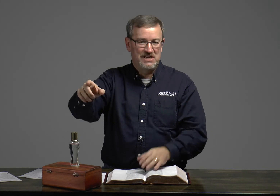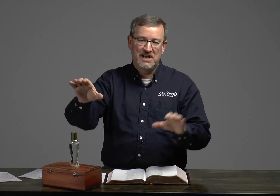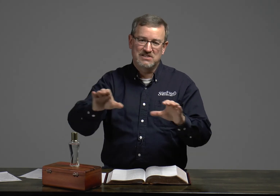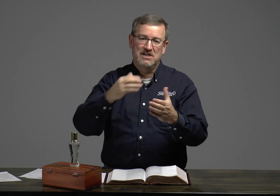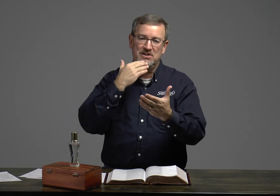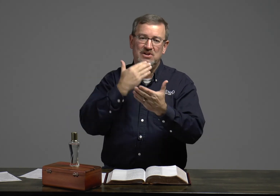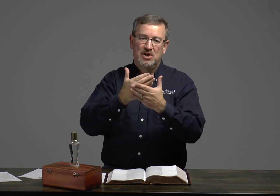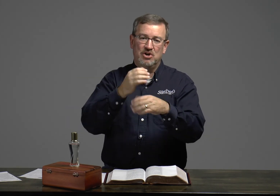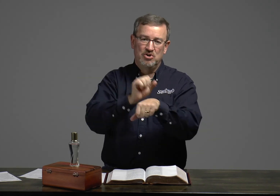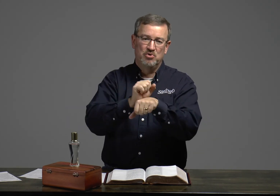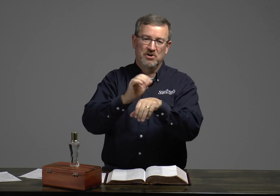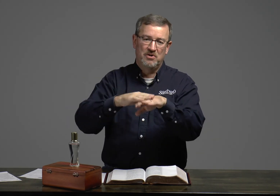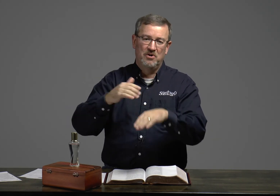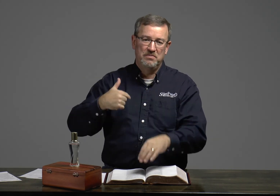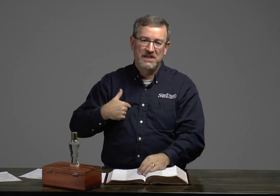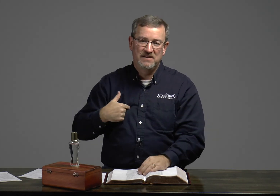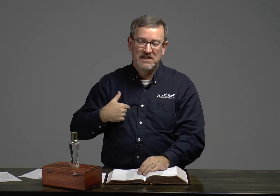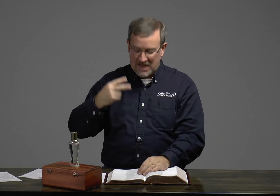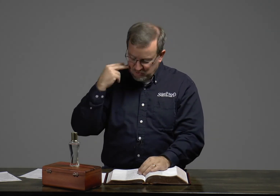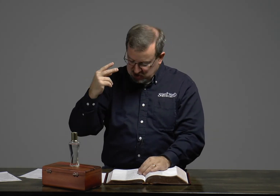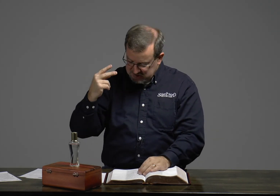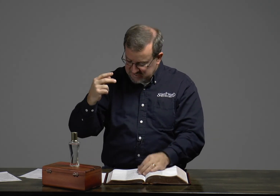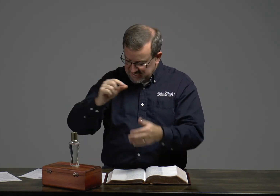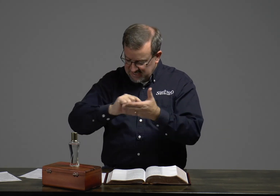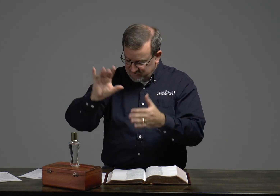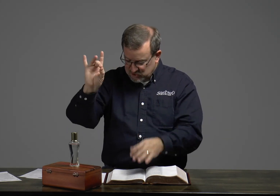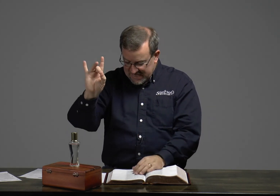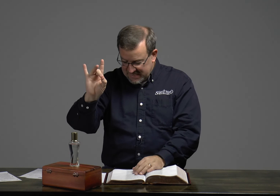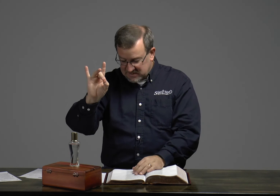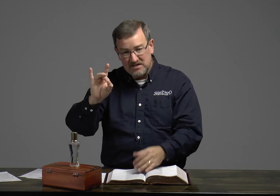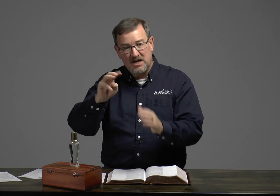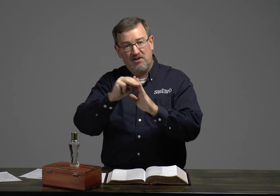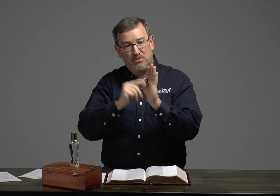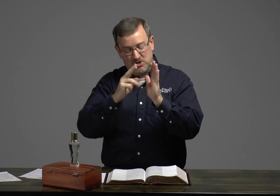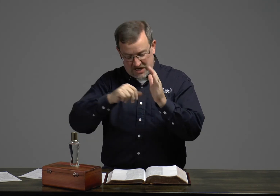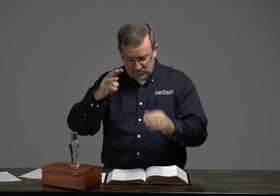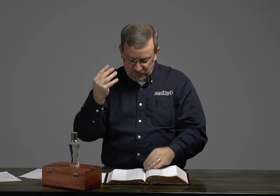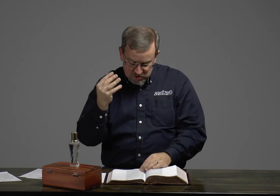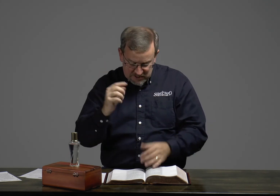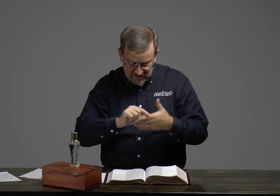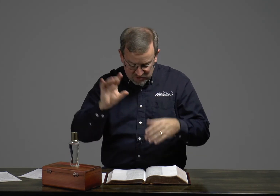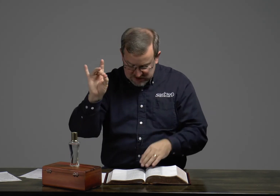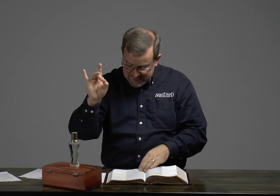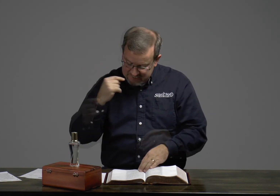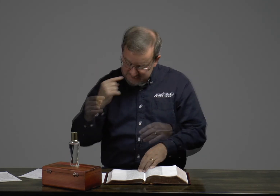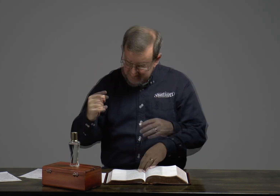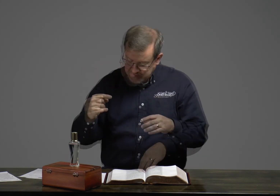has done a good work on me. I want you to see in verse 8 of Mark chapter 14, in verse 8 it says,